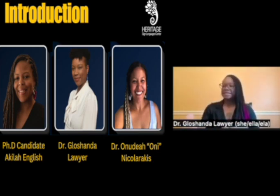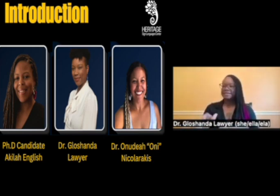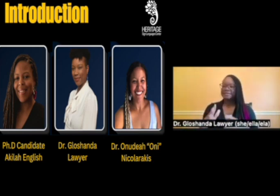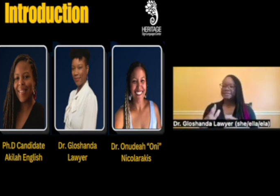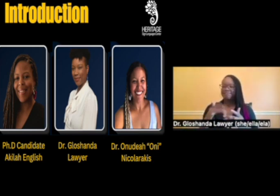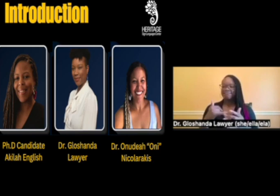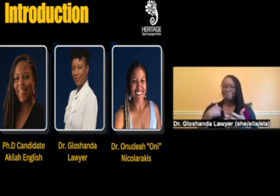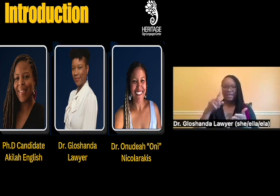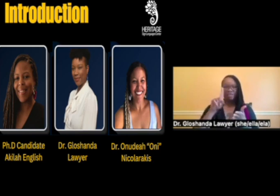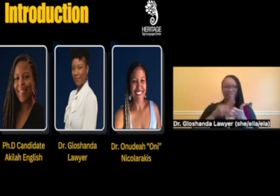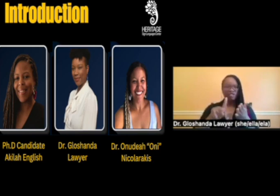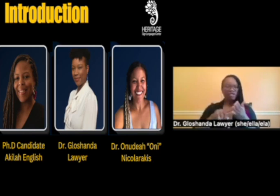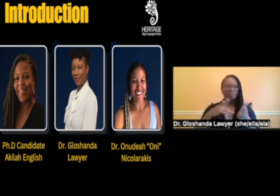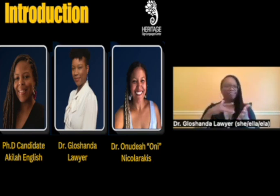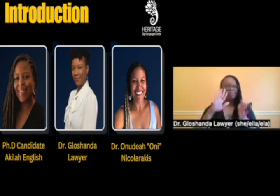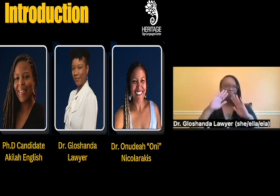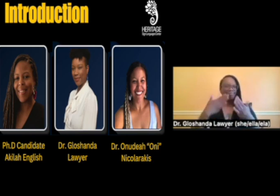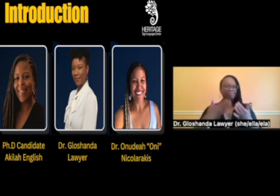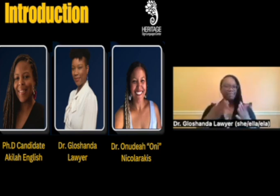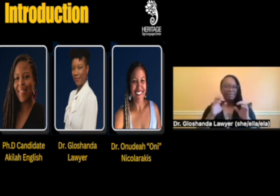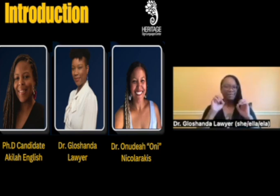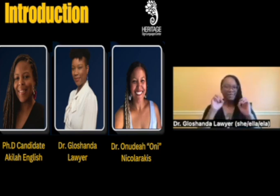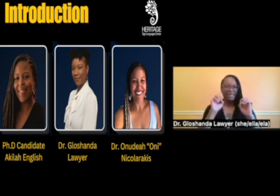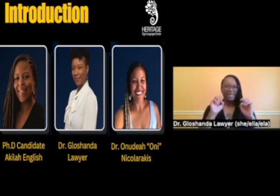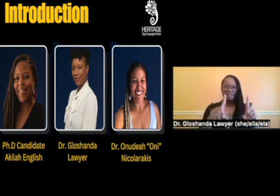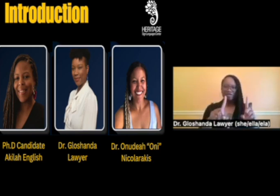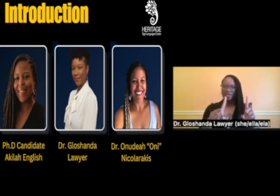us and by us for our community.